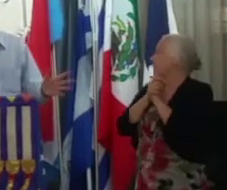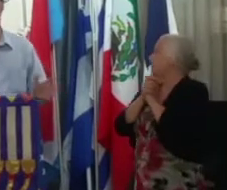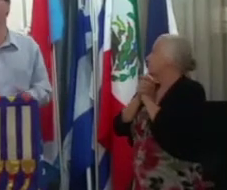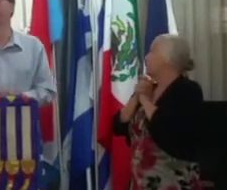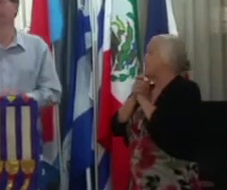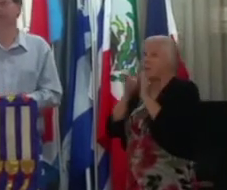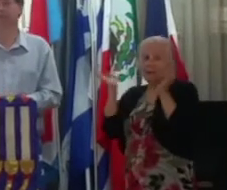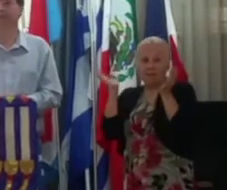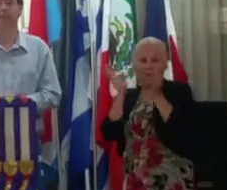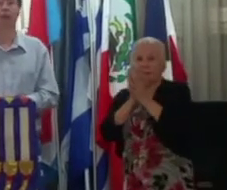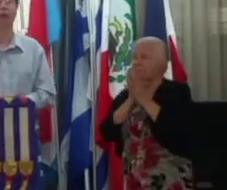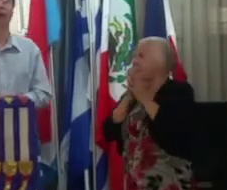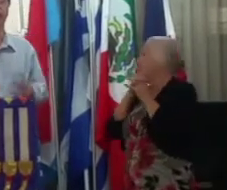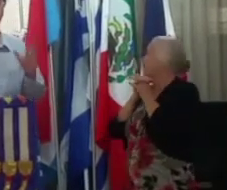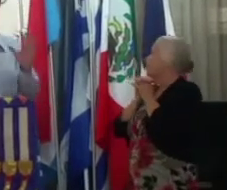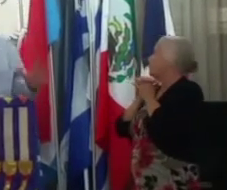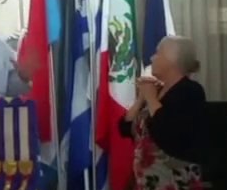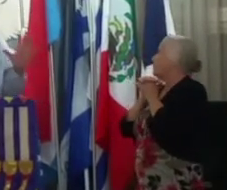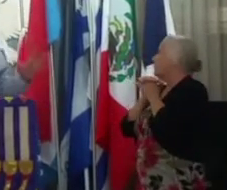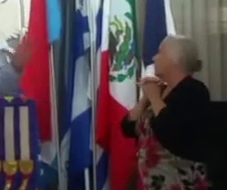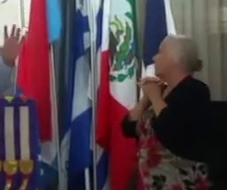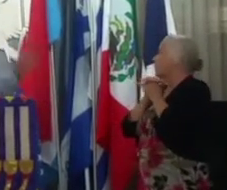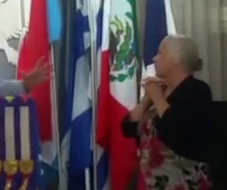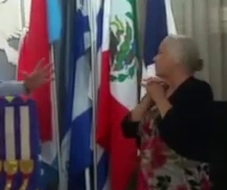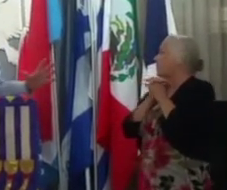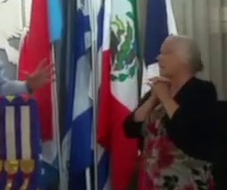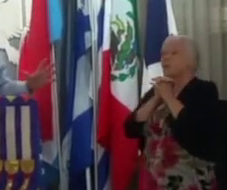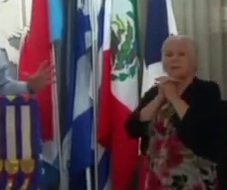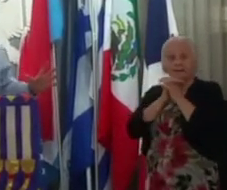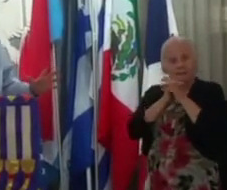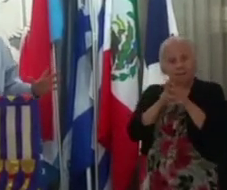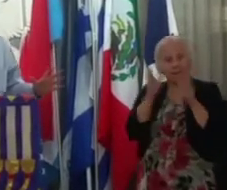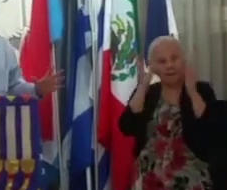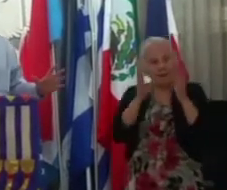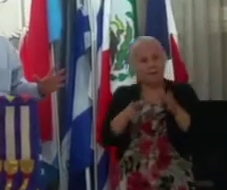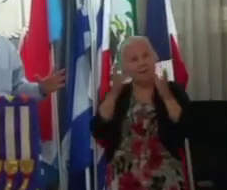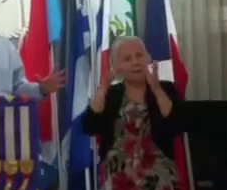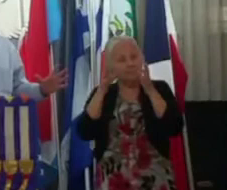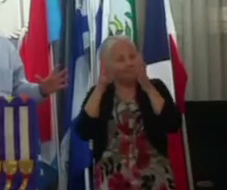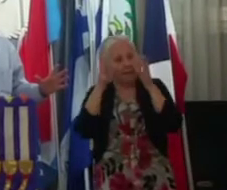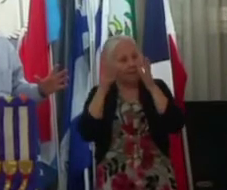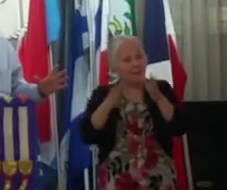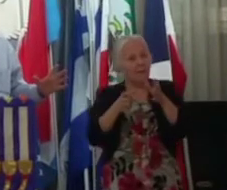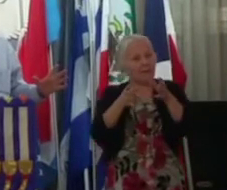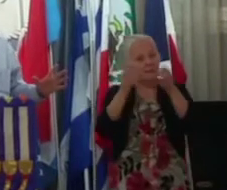And I told him, I strongly believe God wants me going to Toronto.